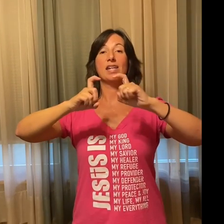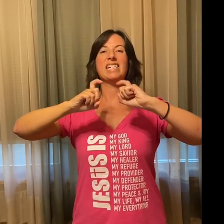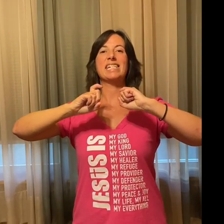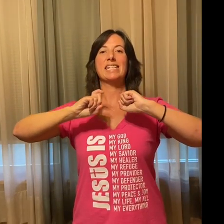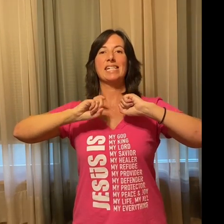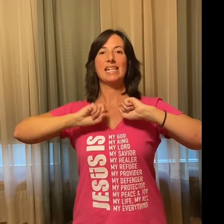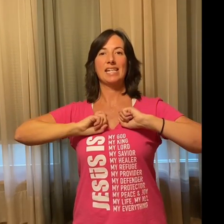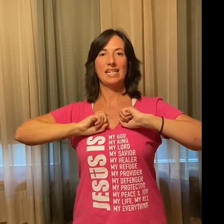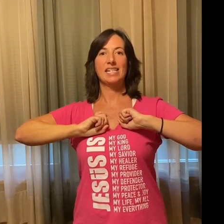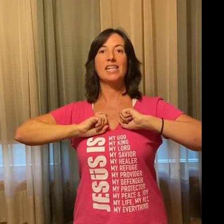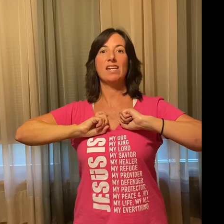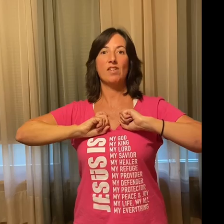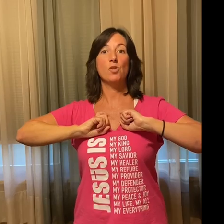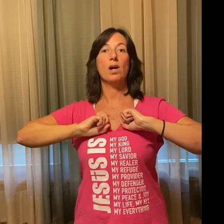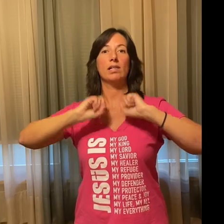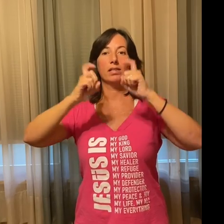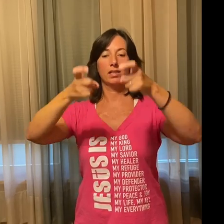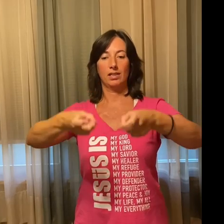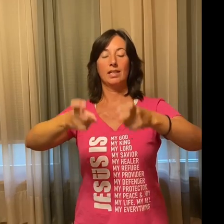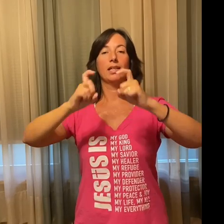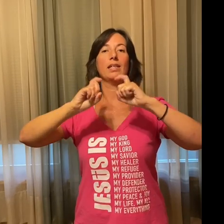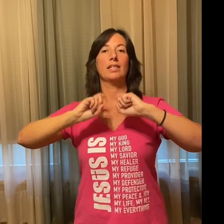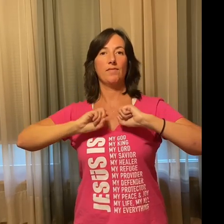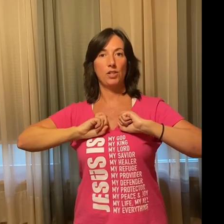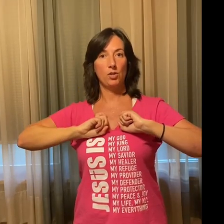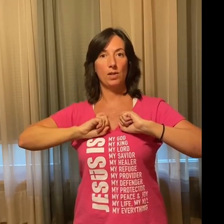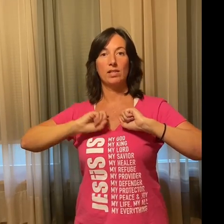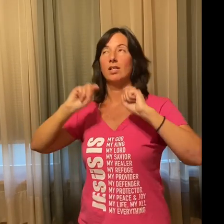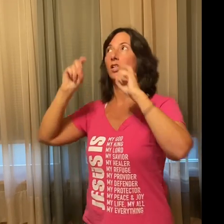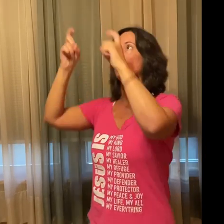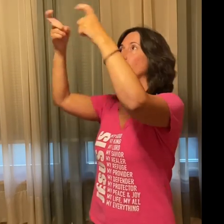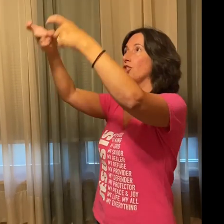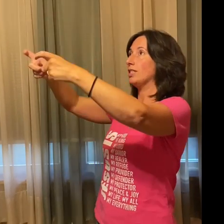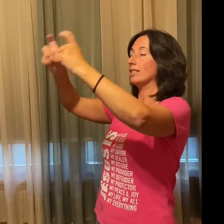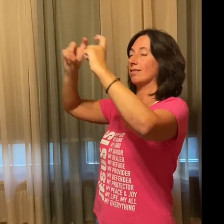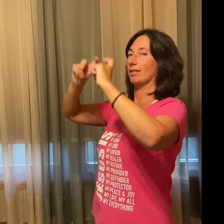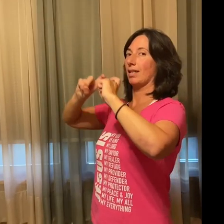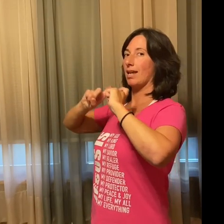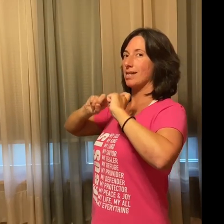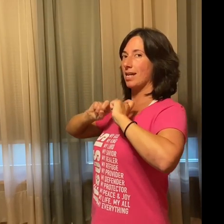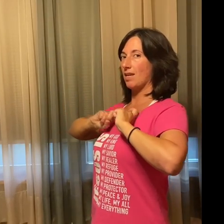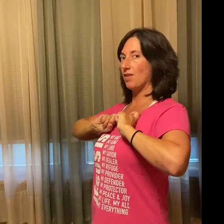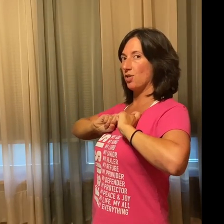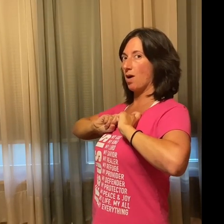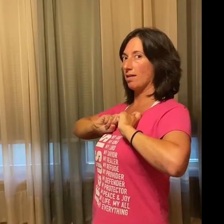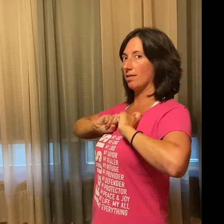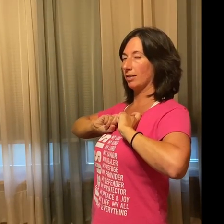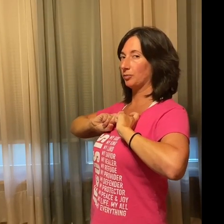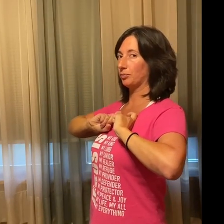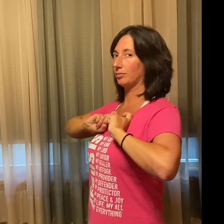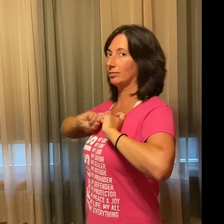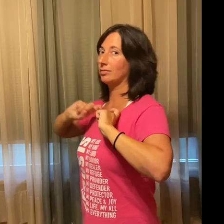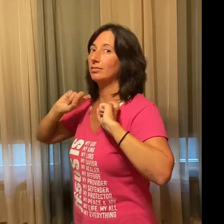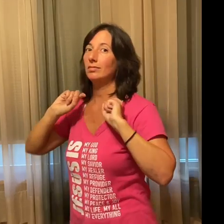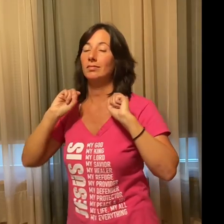gave it to us. He gave it to us. Jesus gave it to us.